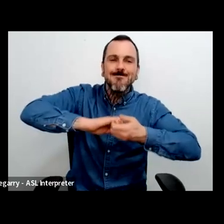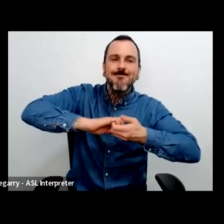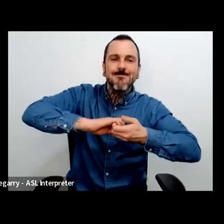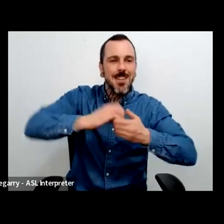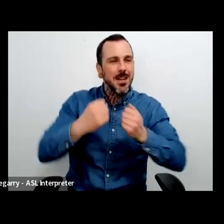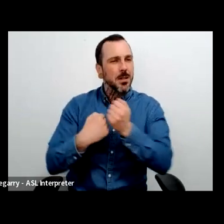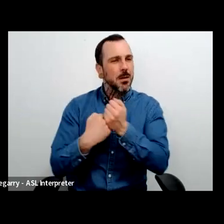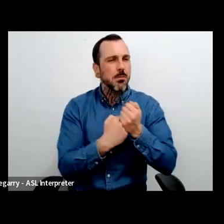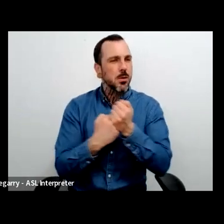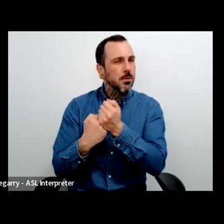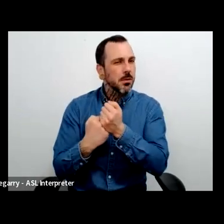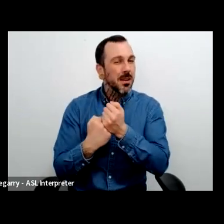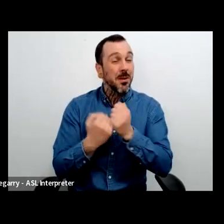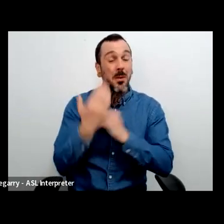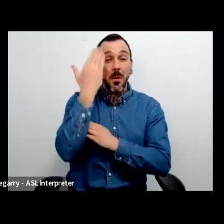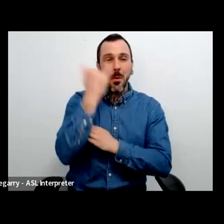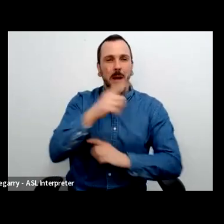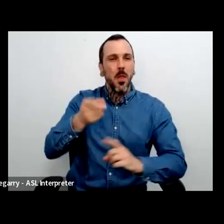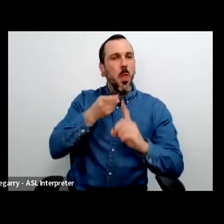same shared goal?